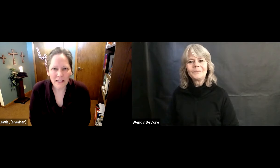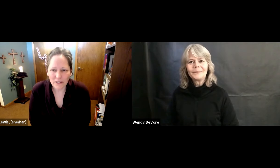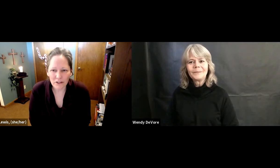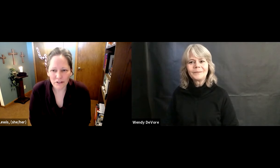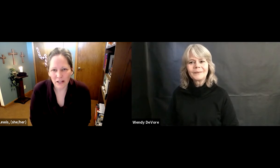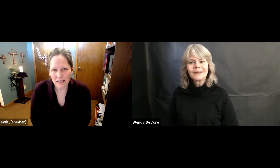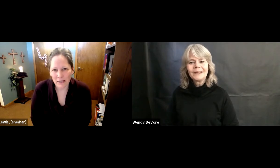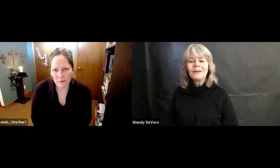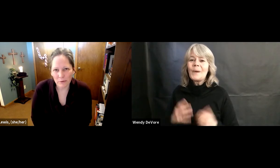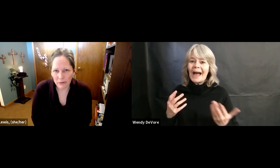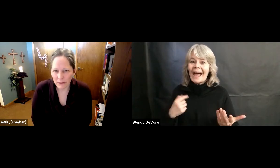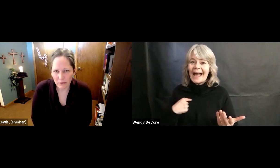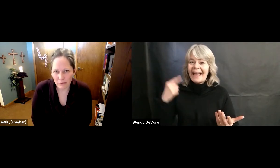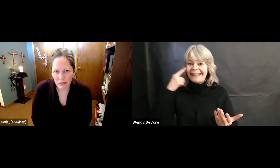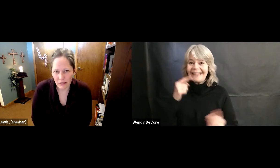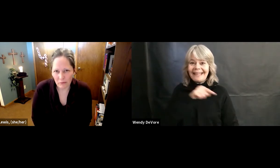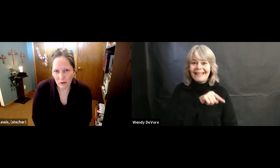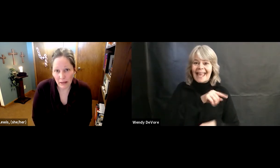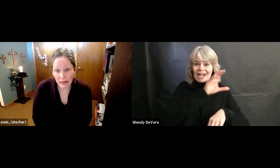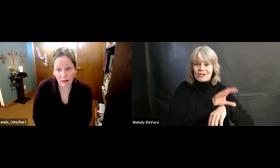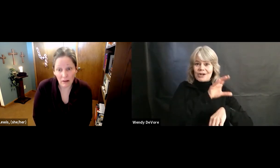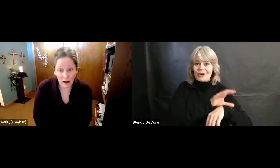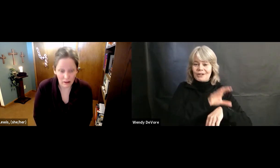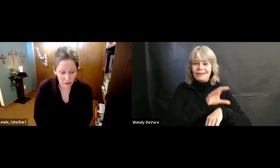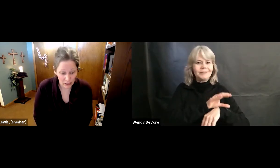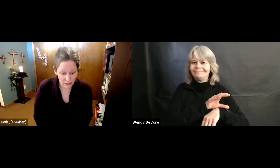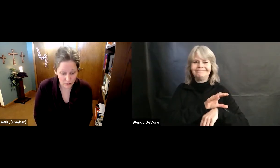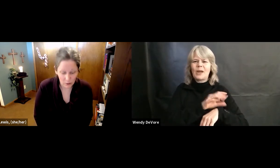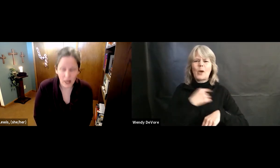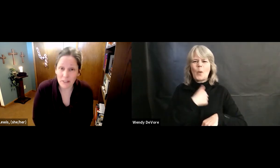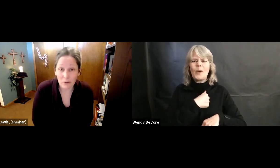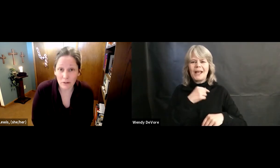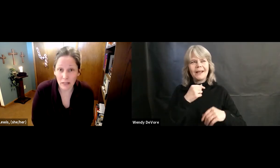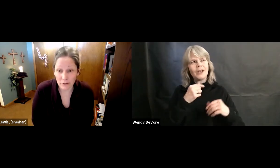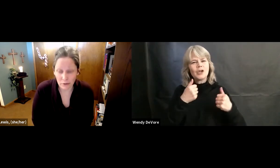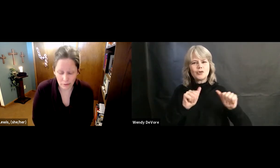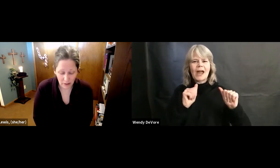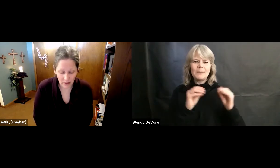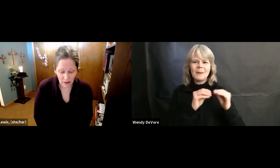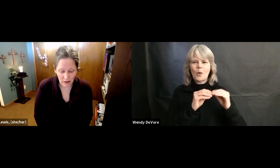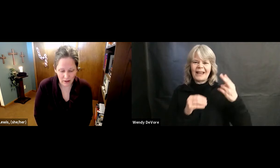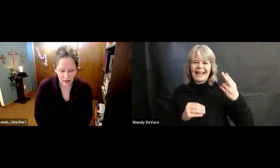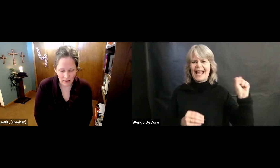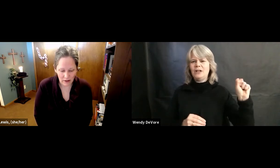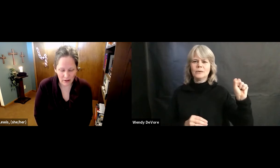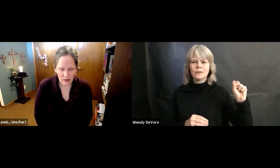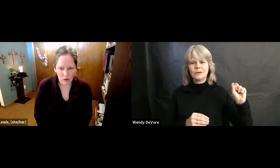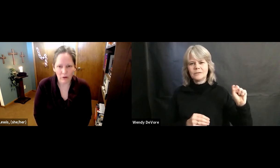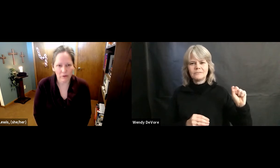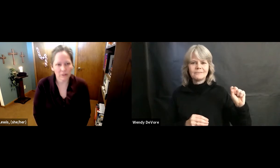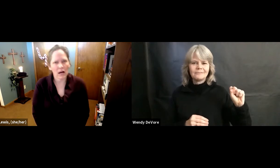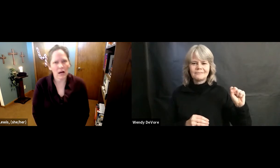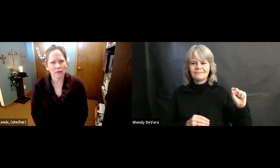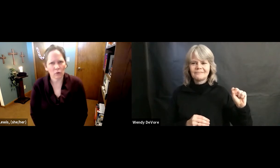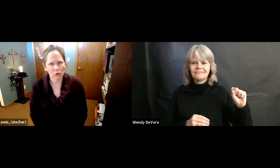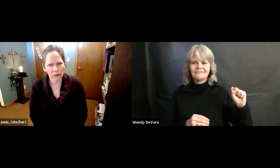I think in church, a lot of times, we really want to be more like a college classroom or high school classroom where